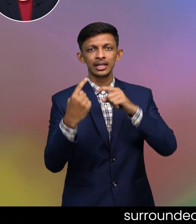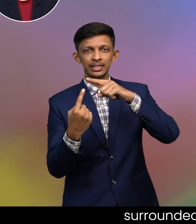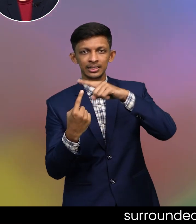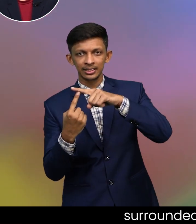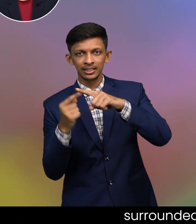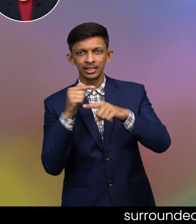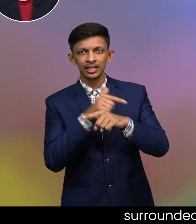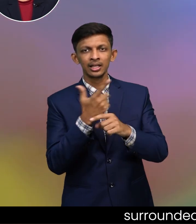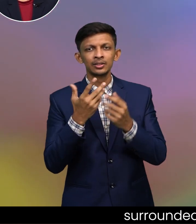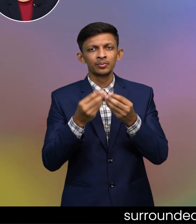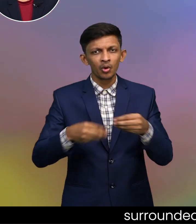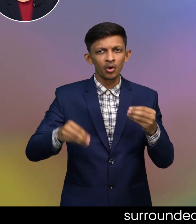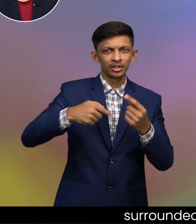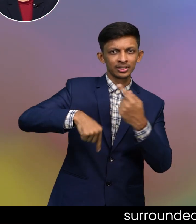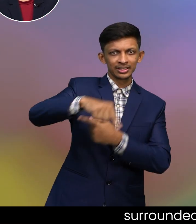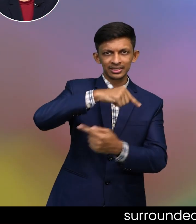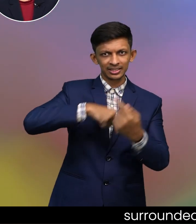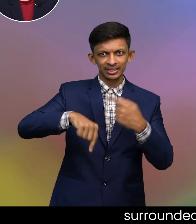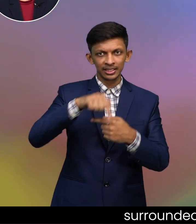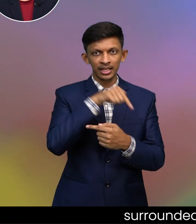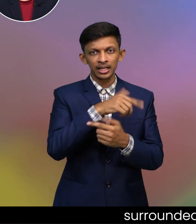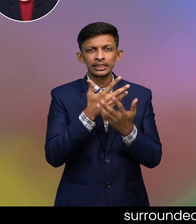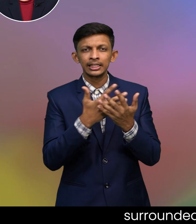sodium, chlorine,